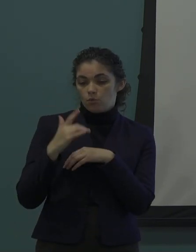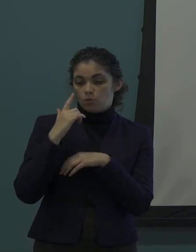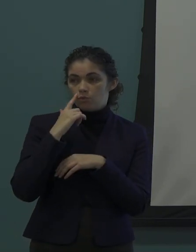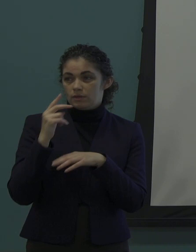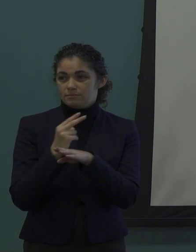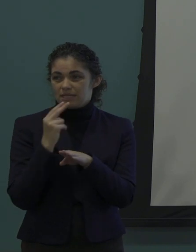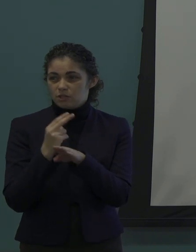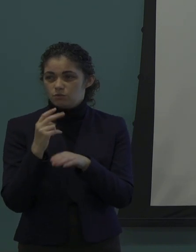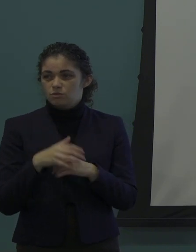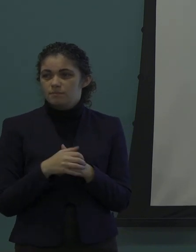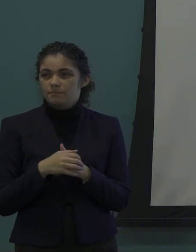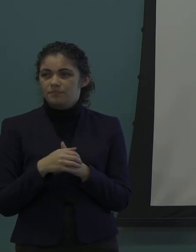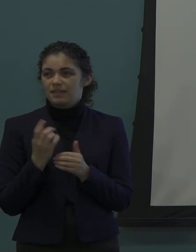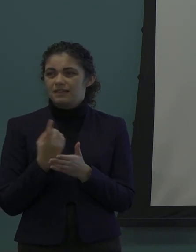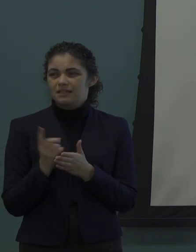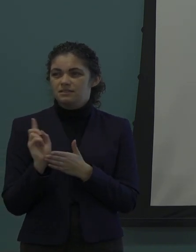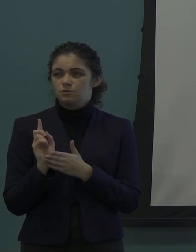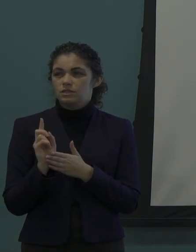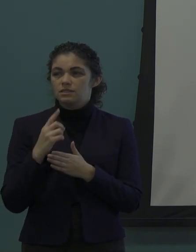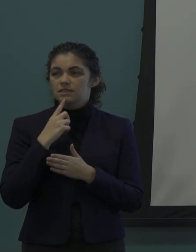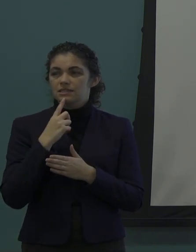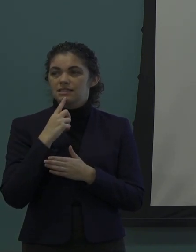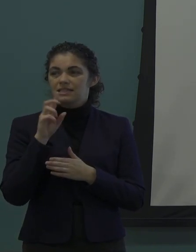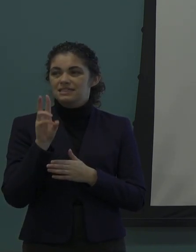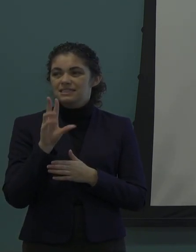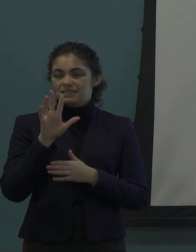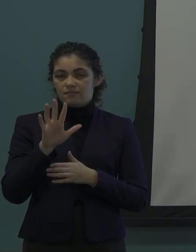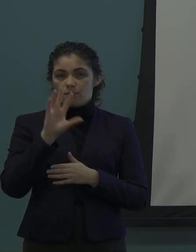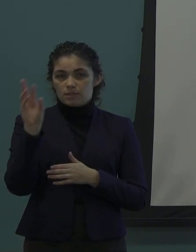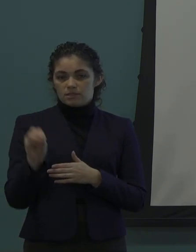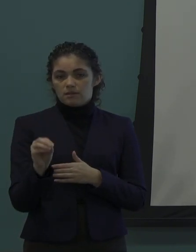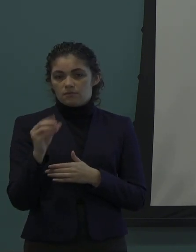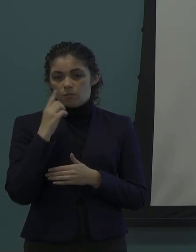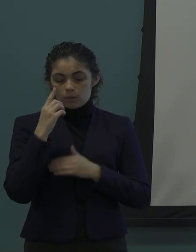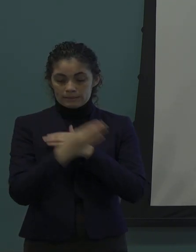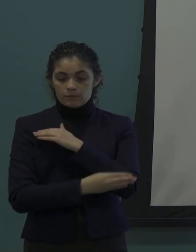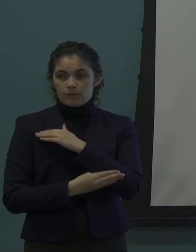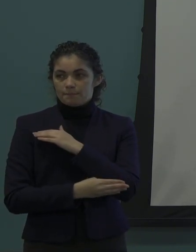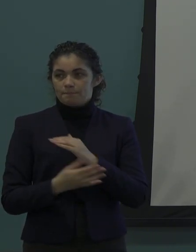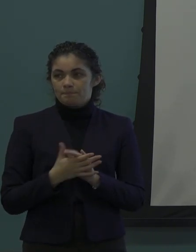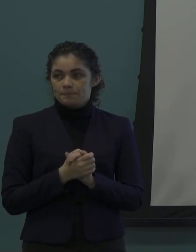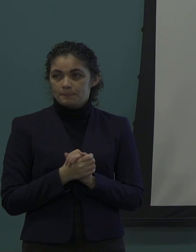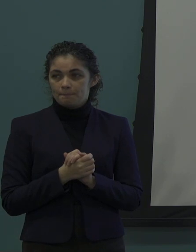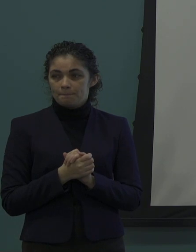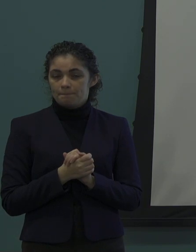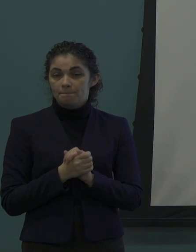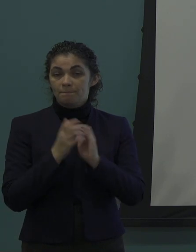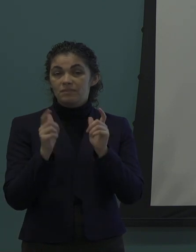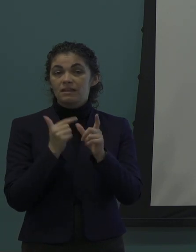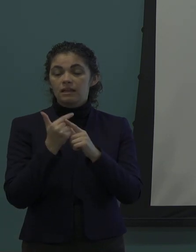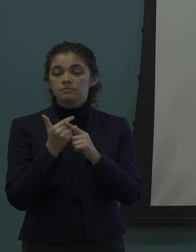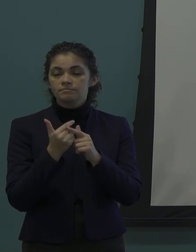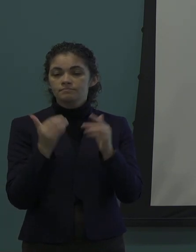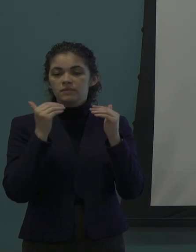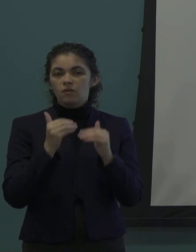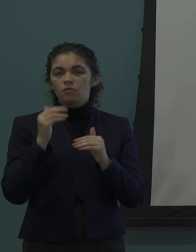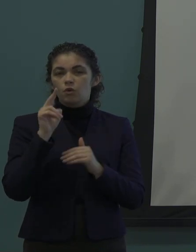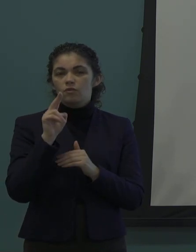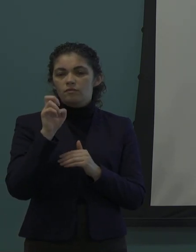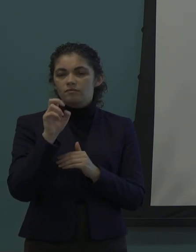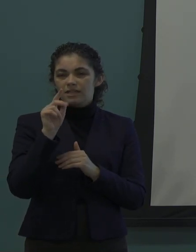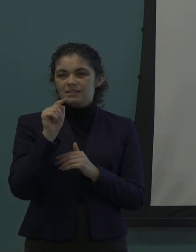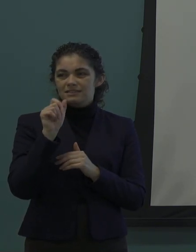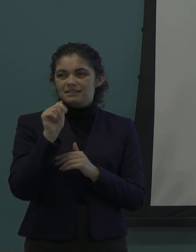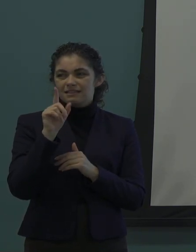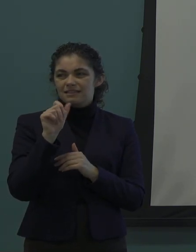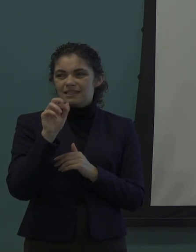being used. And last week I reported we were at 65% for the county. And then with regard to ventilators, we